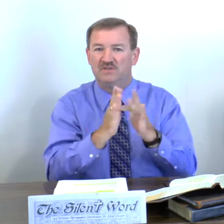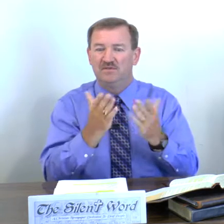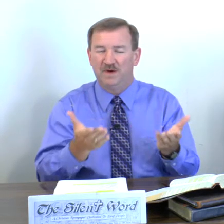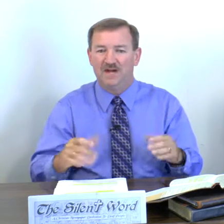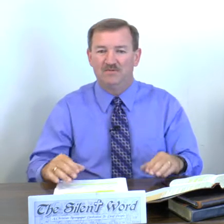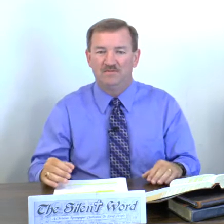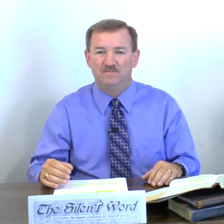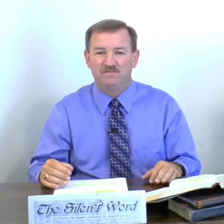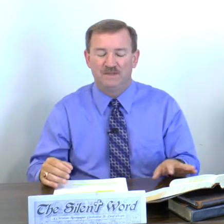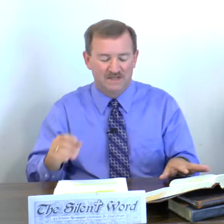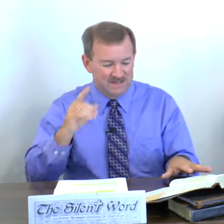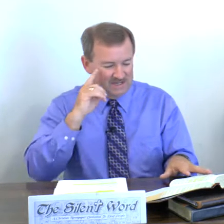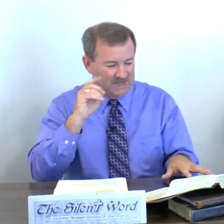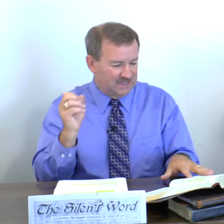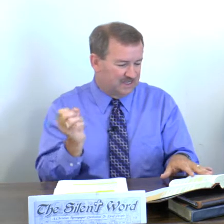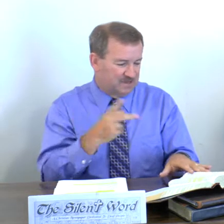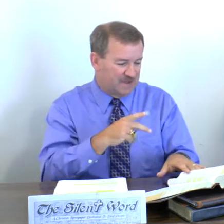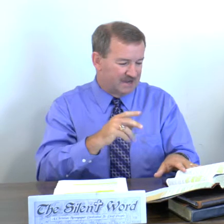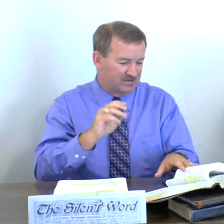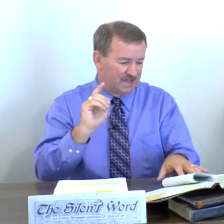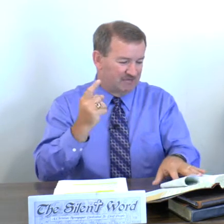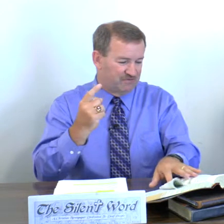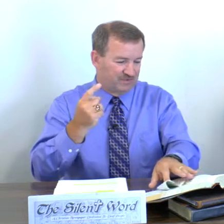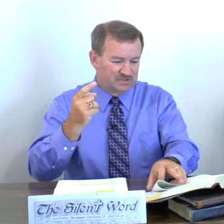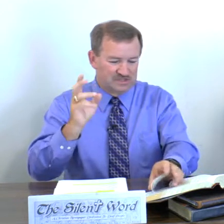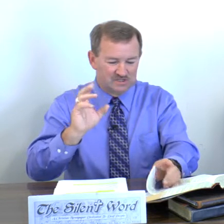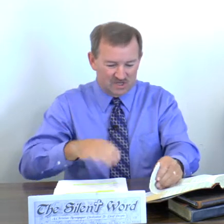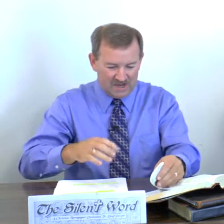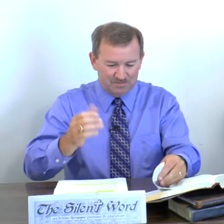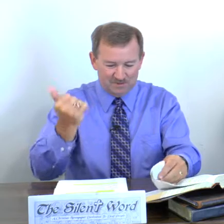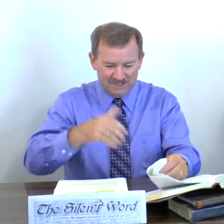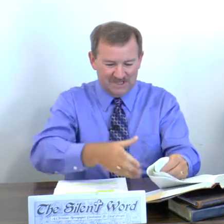the Bible. I think back to that first chapter again,